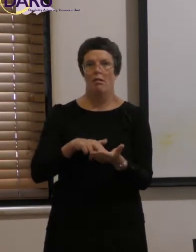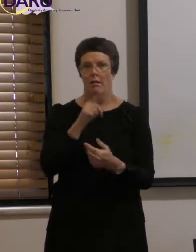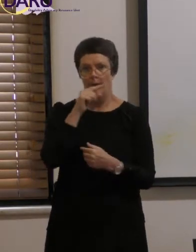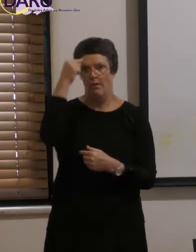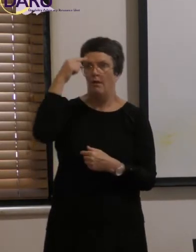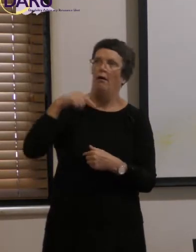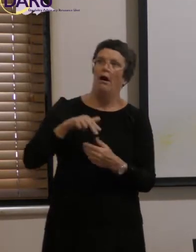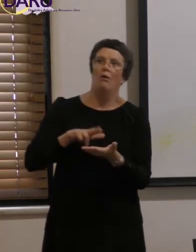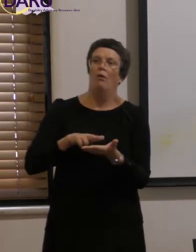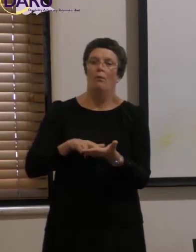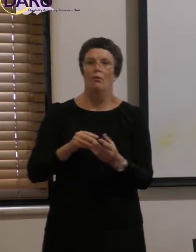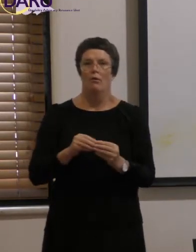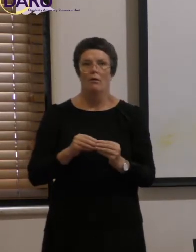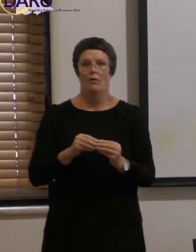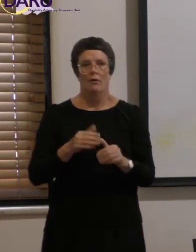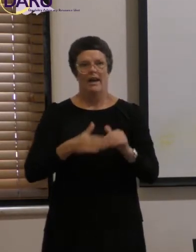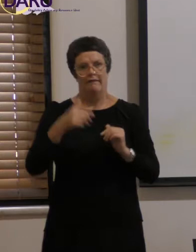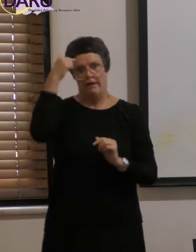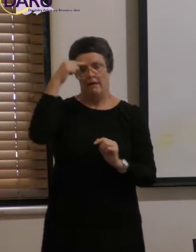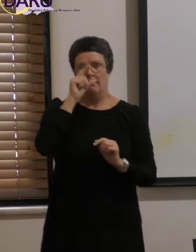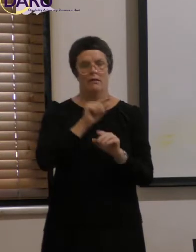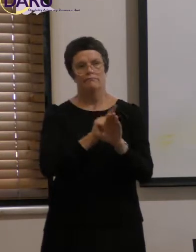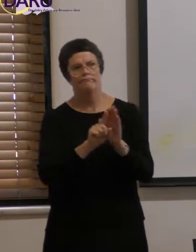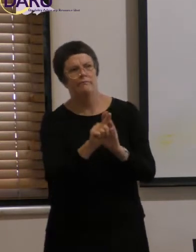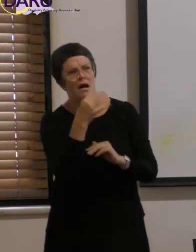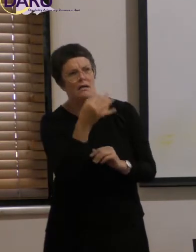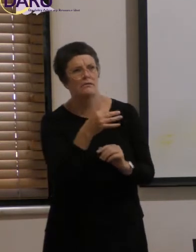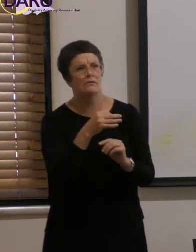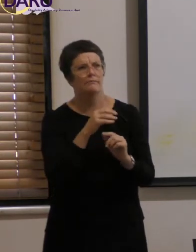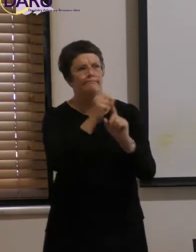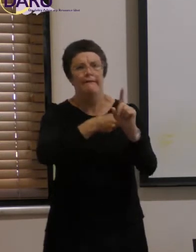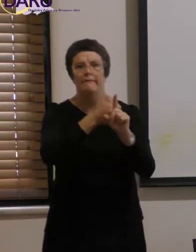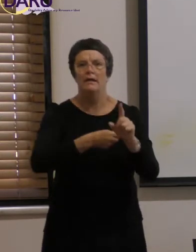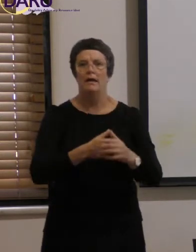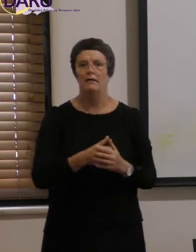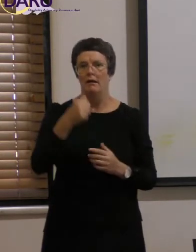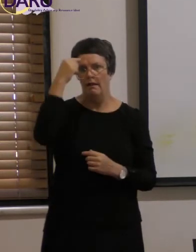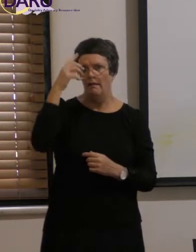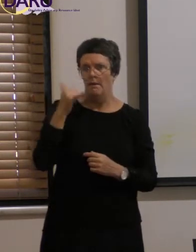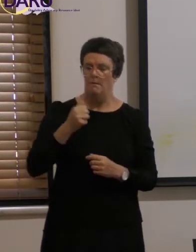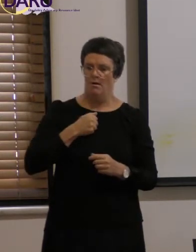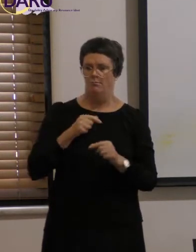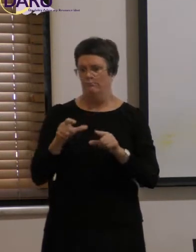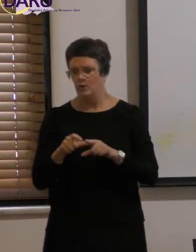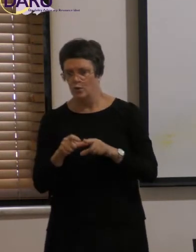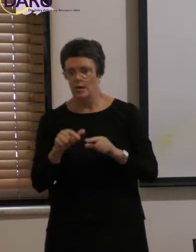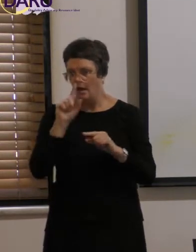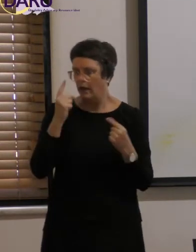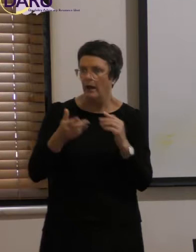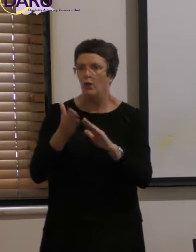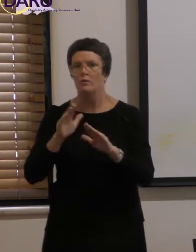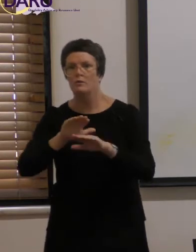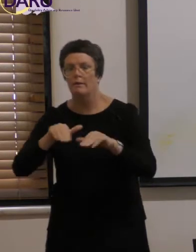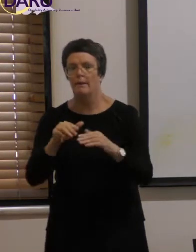many families don't question it. They think it's okay for their son or daughter not to go to swimming, not to participate in